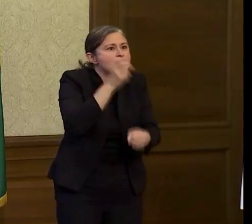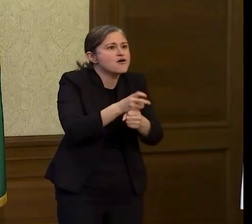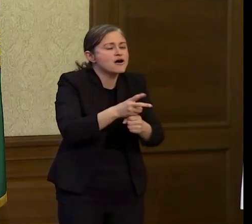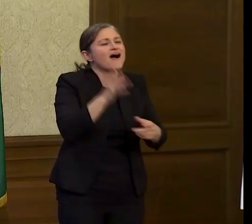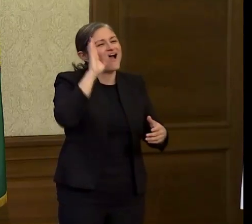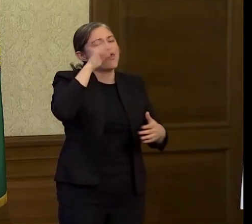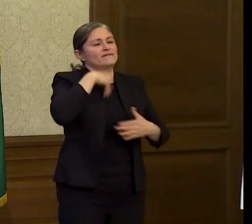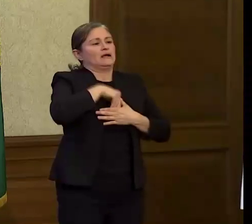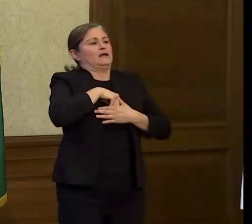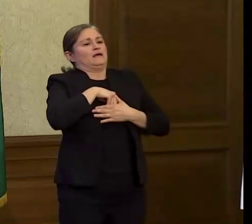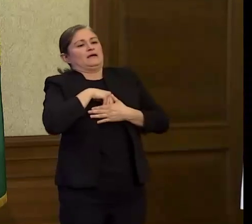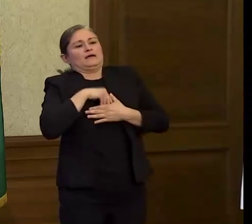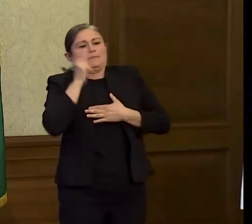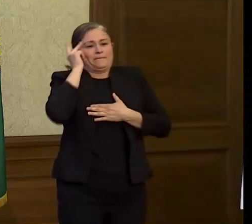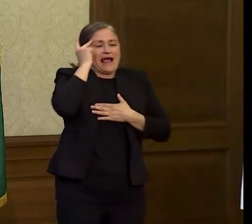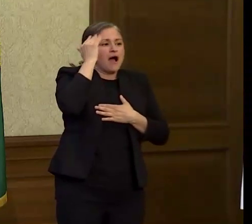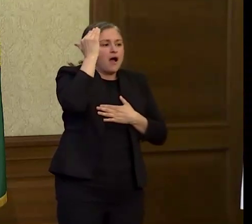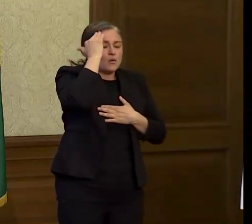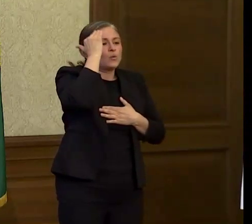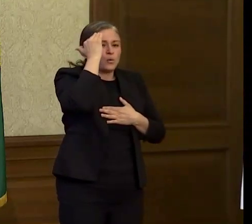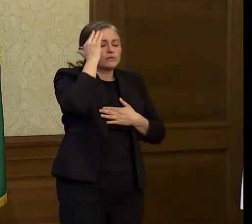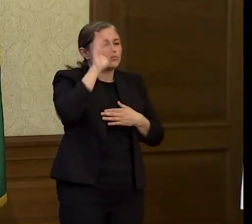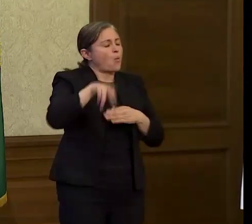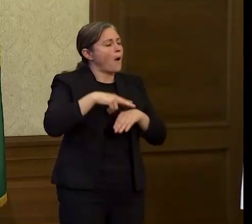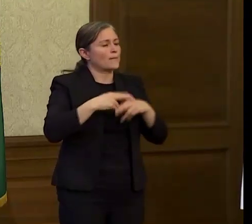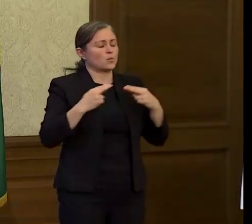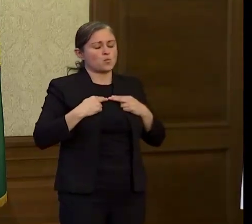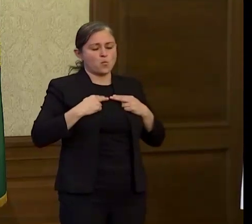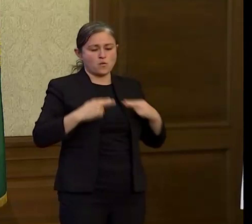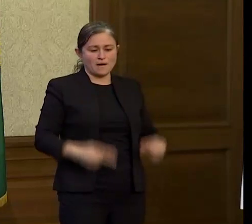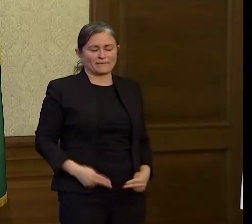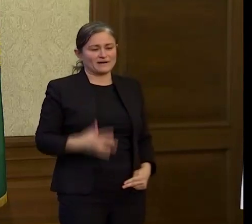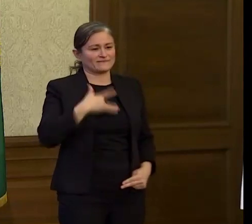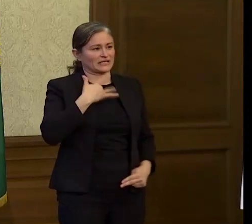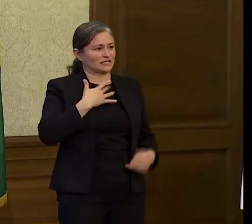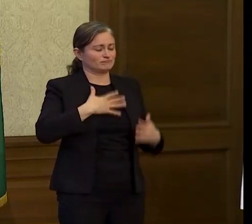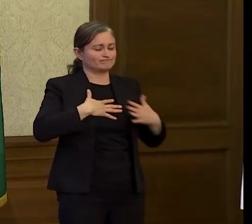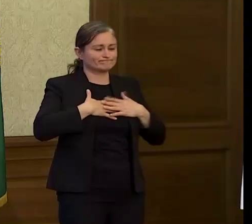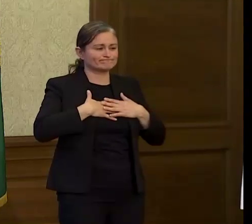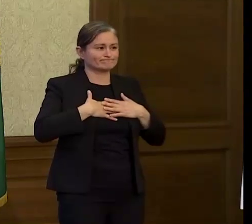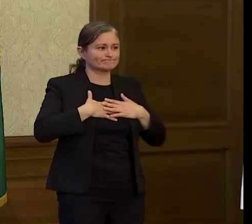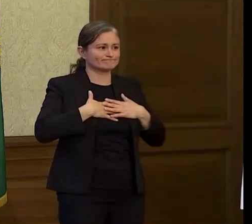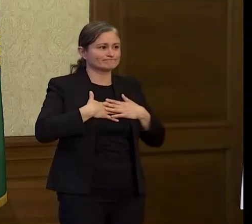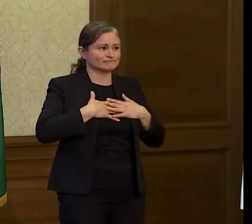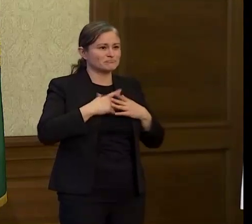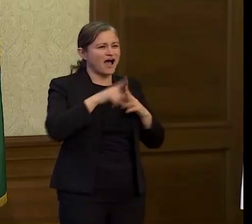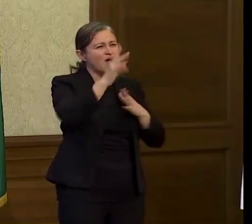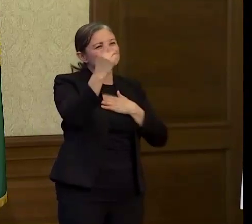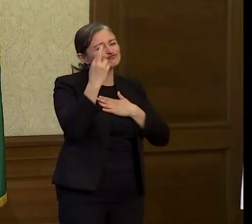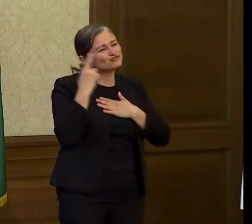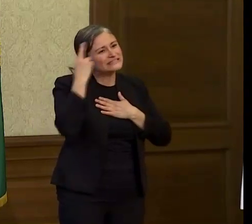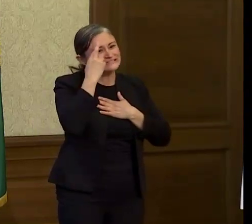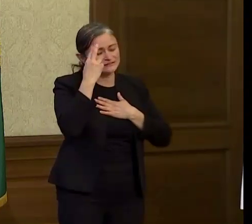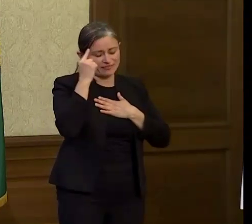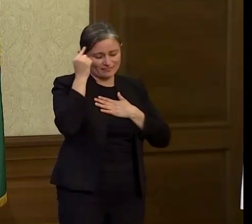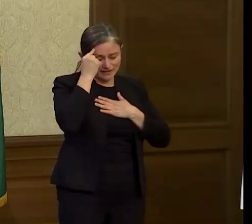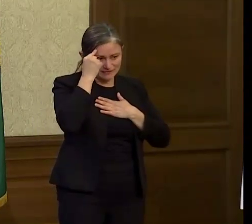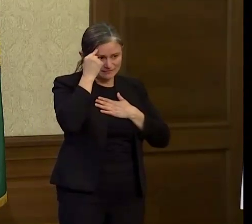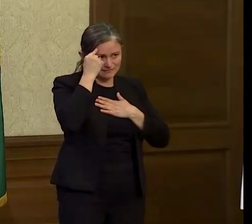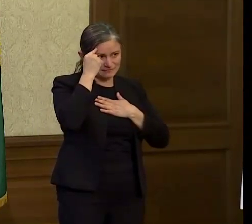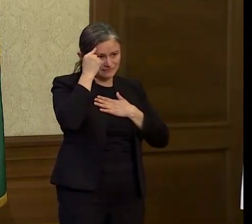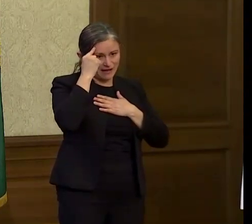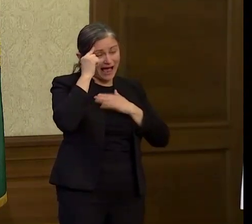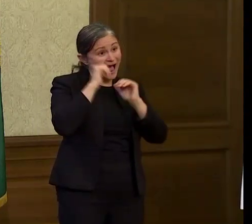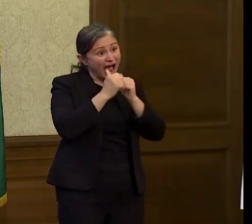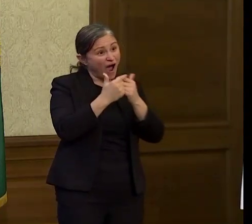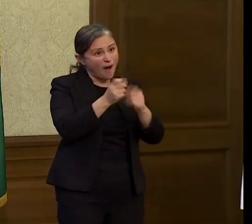natural human feeling. We all share it to some degree. But we got to realize we have our destiny in our control. We can control this.